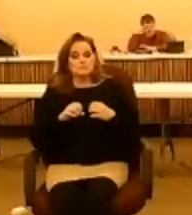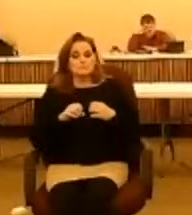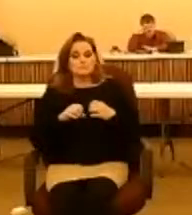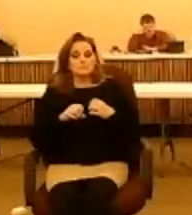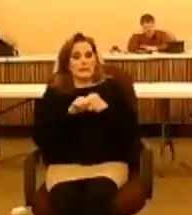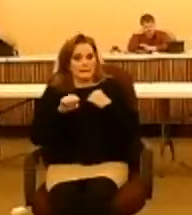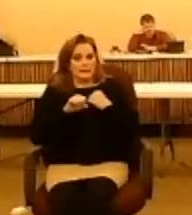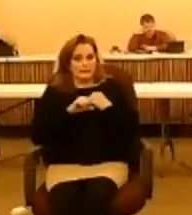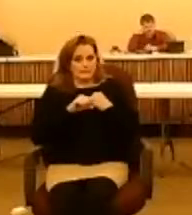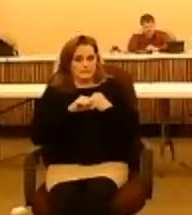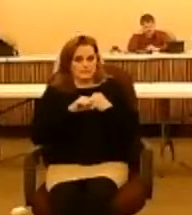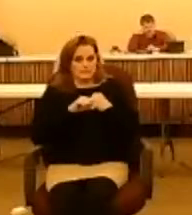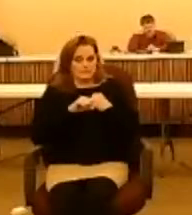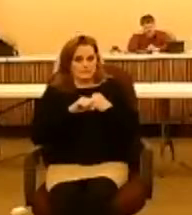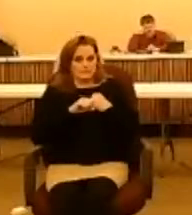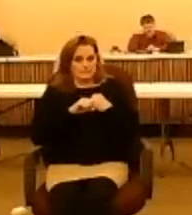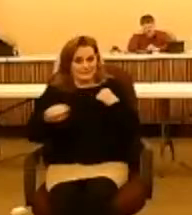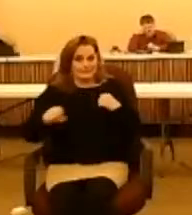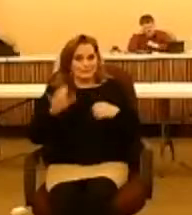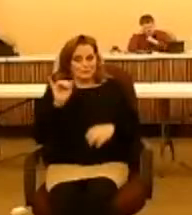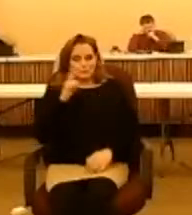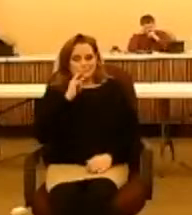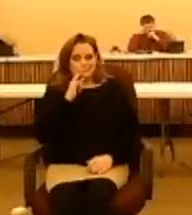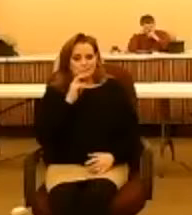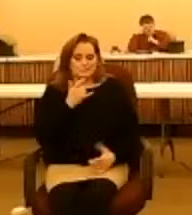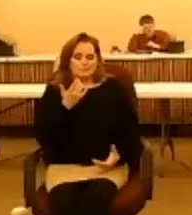about. Just coincidental.